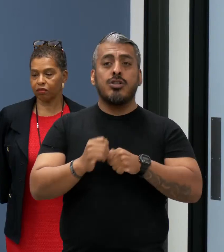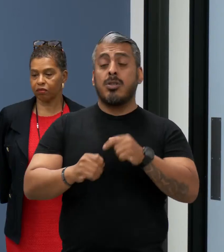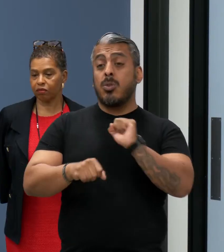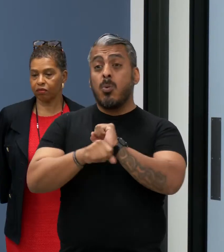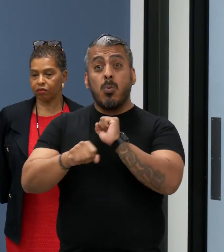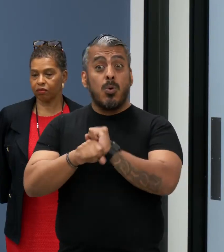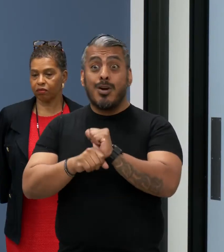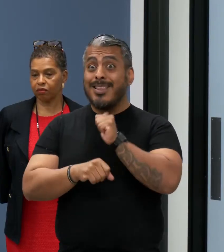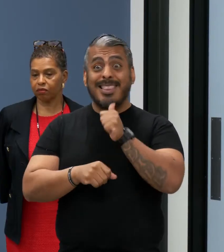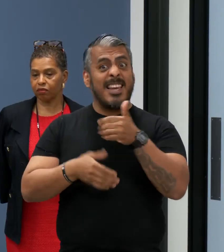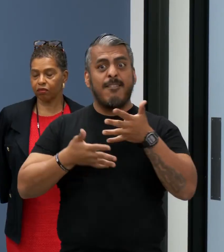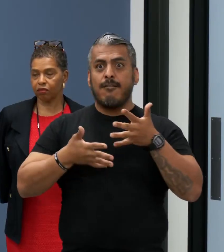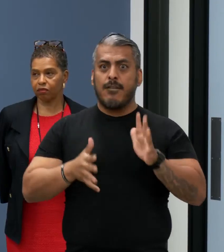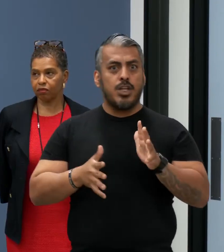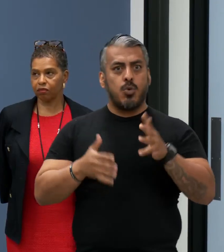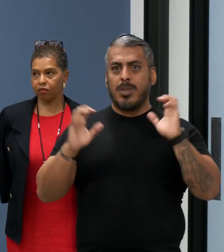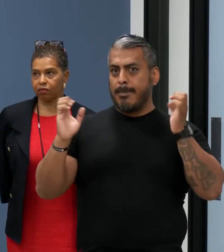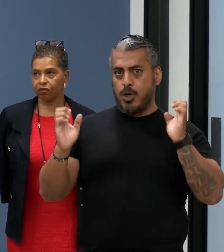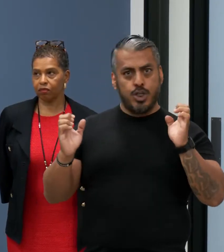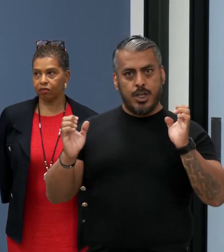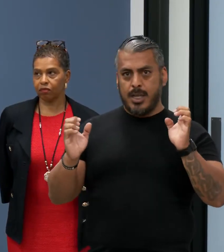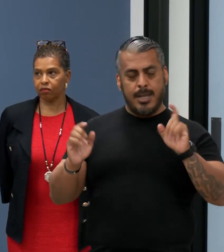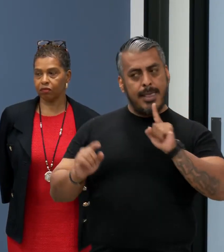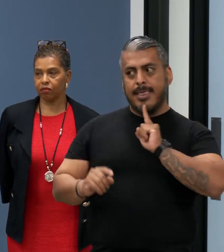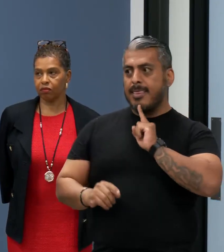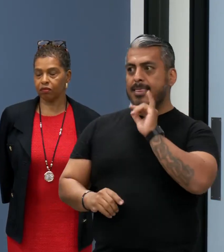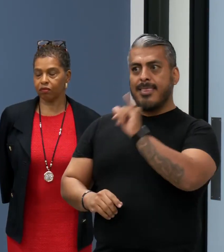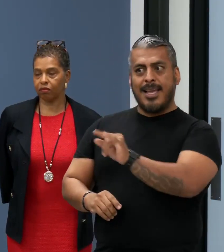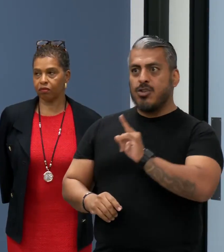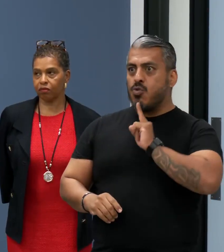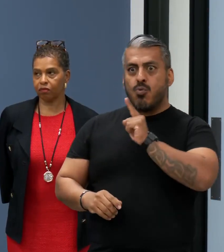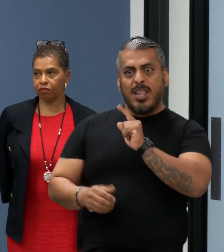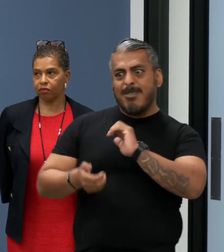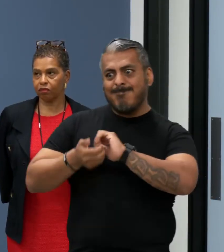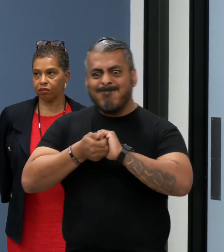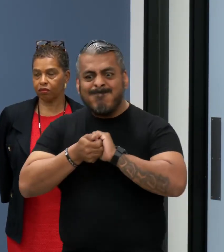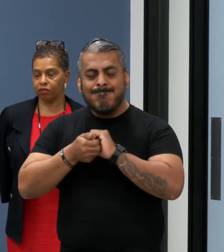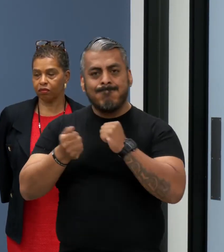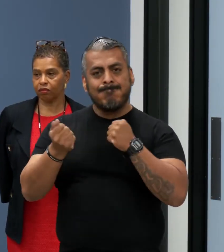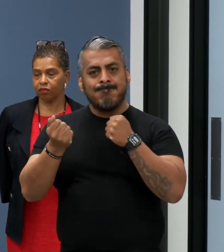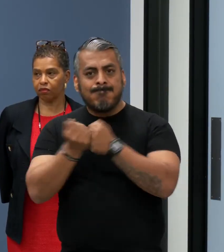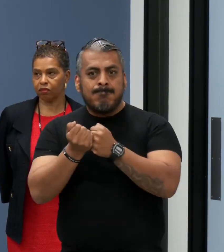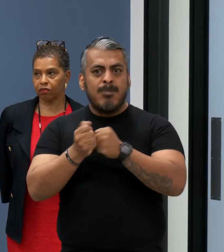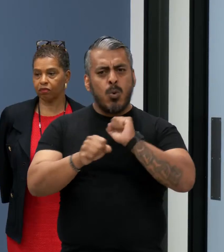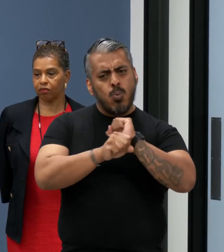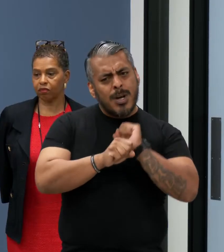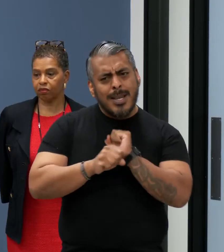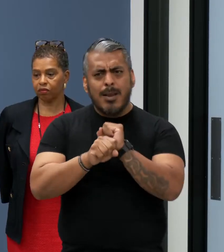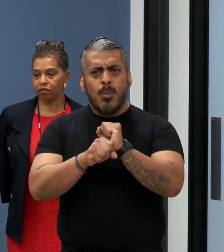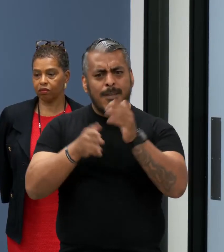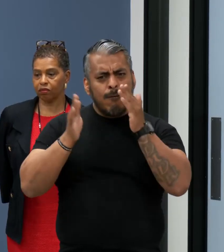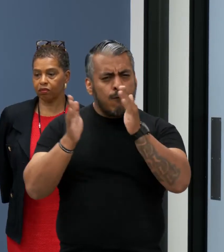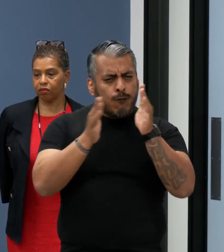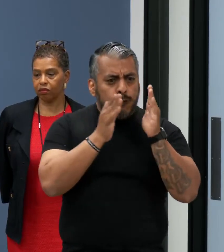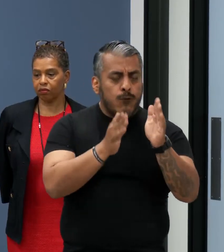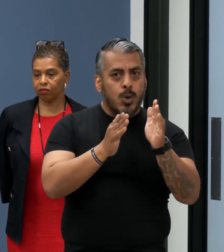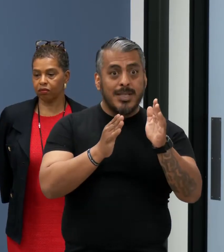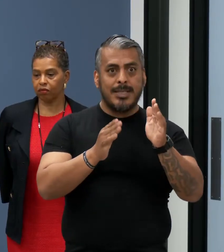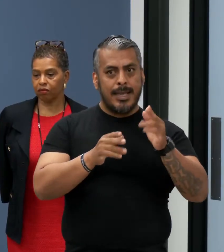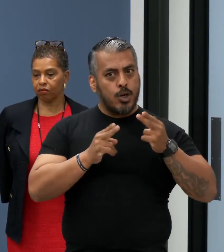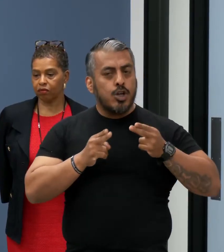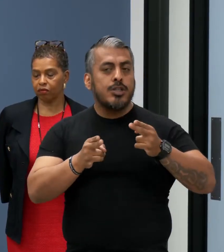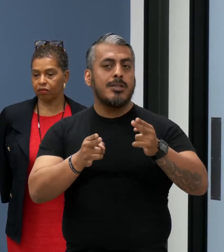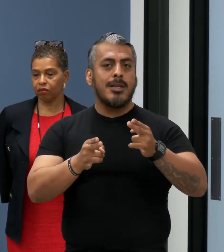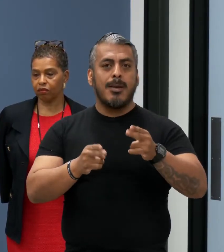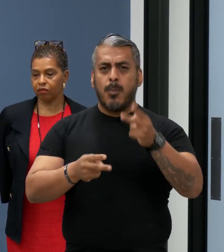work didn't end with the emergency. That was really about pulling ourselves together and working with a degree of focus and urgency. So